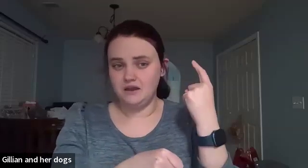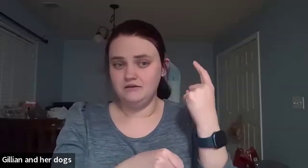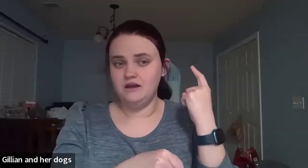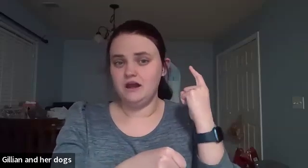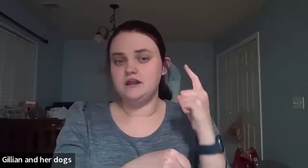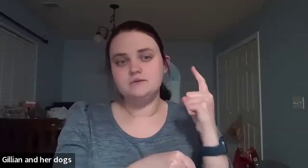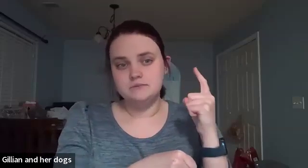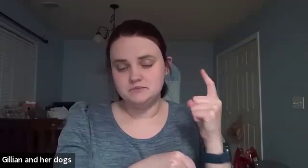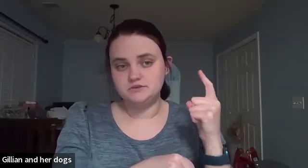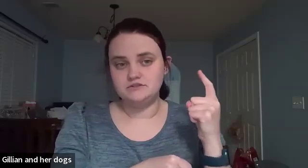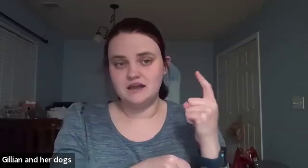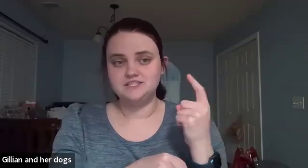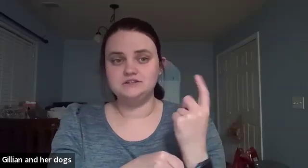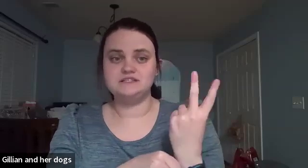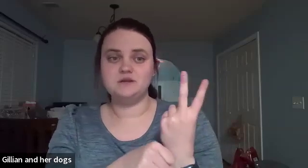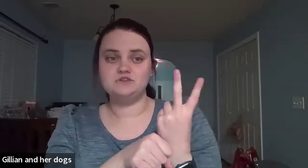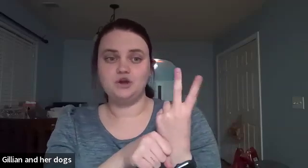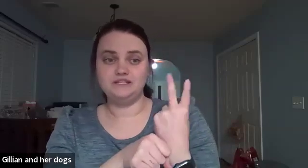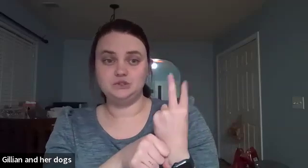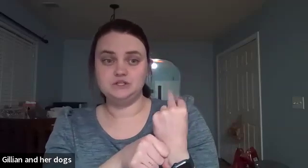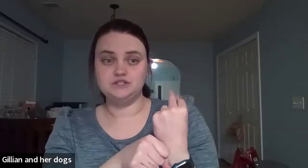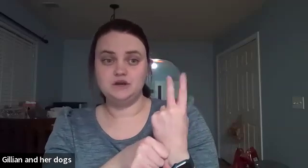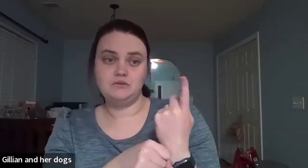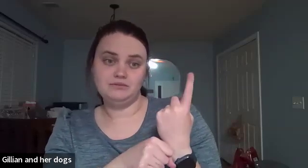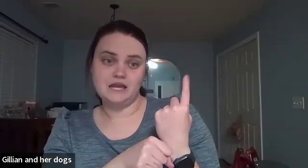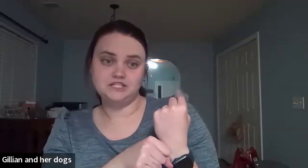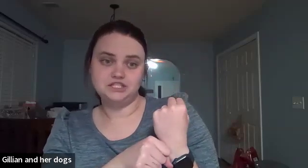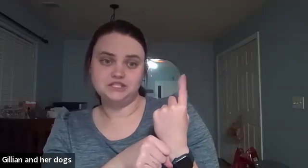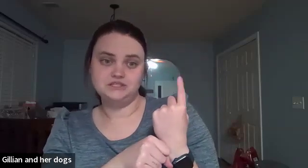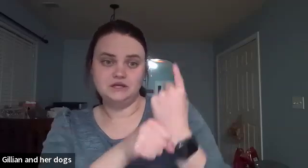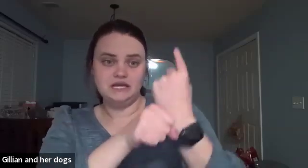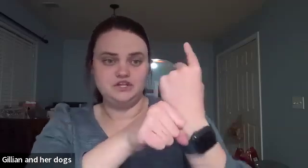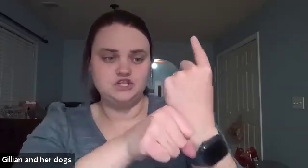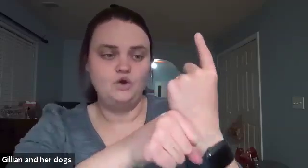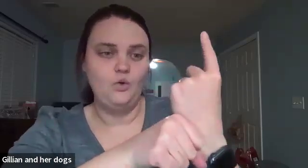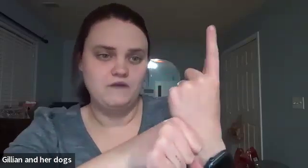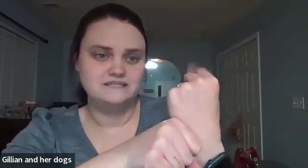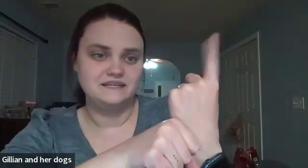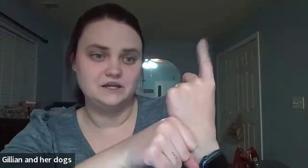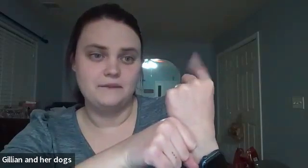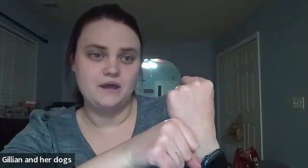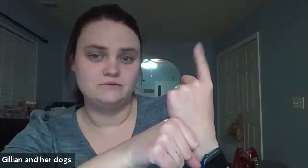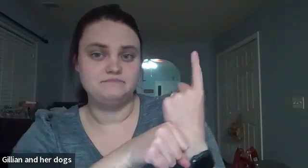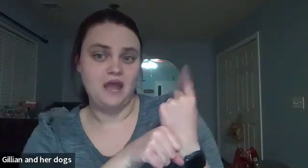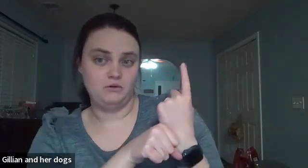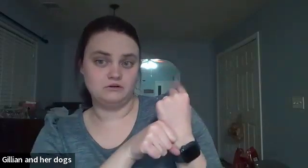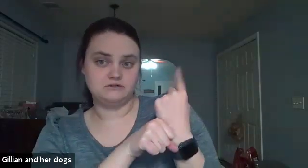Now, another way people will do last year is sometimes they'll go like 2 years ago, last year, they just rest it here and bounce it